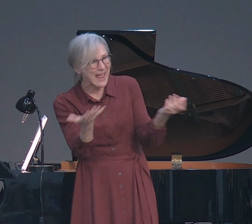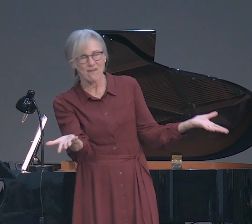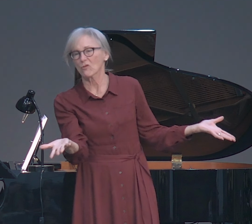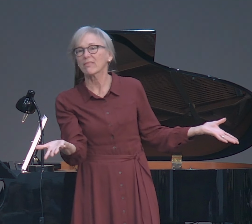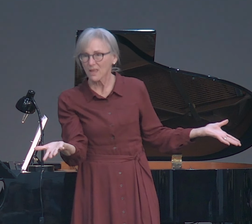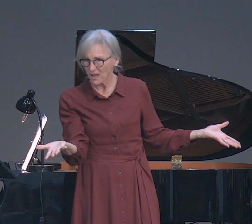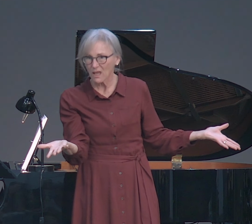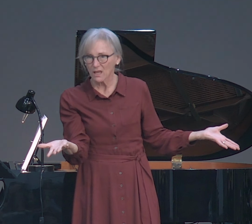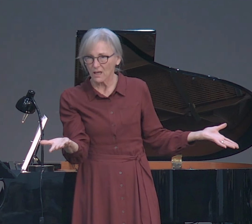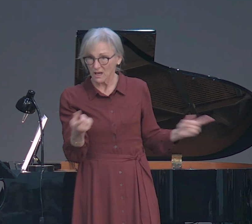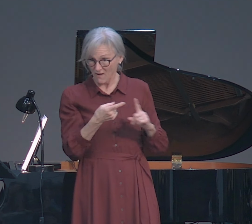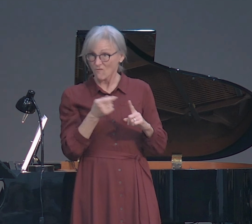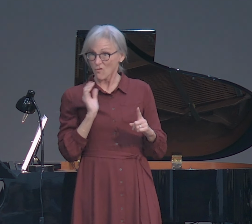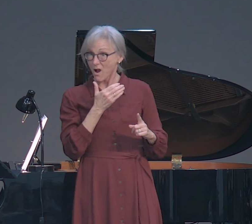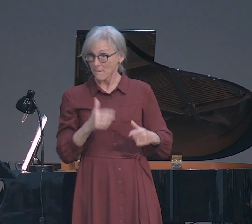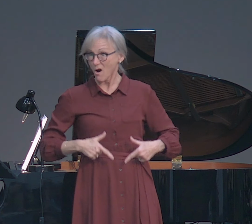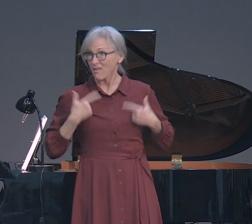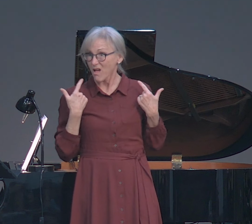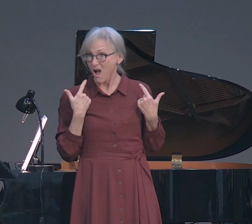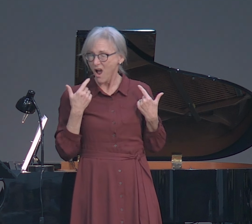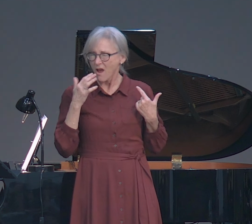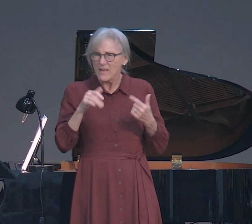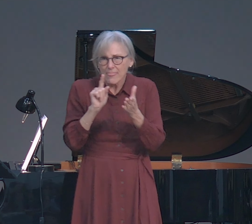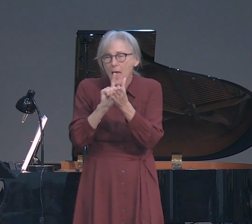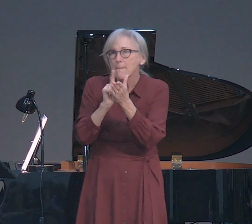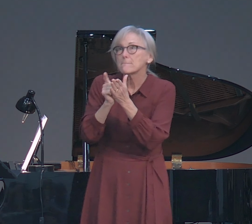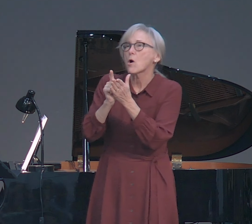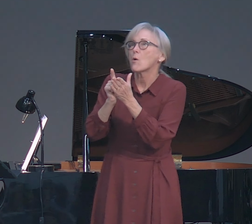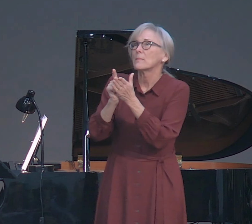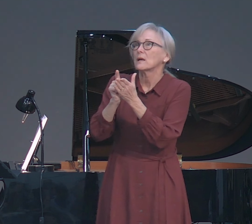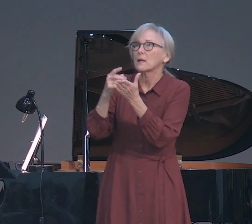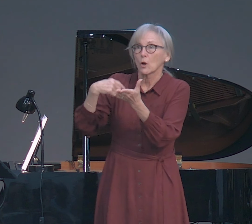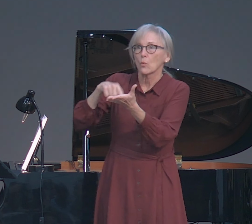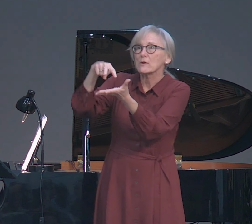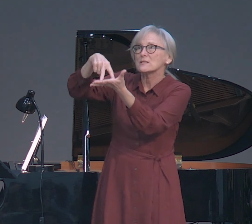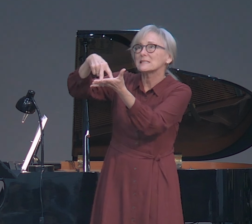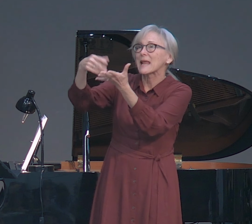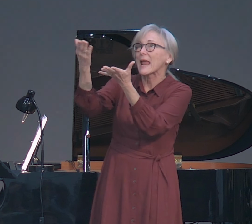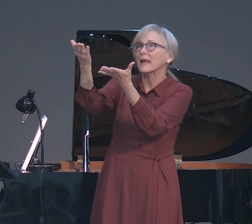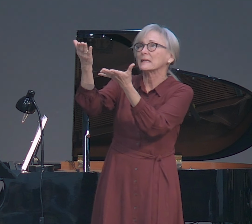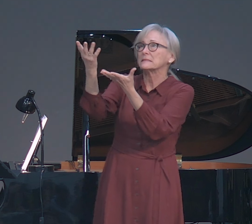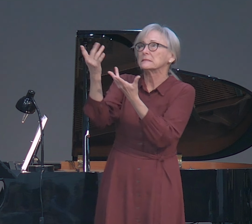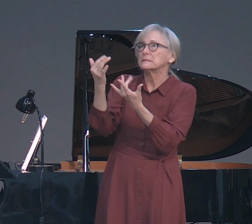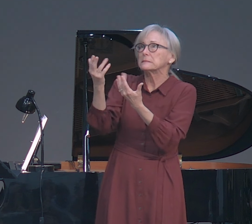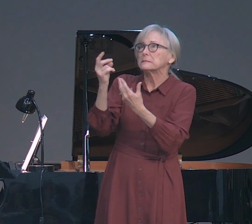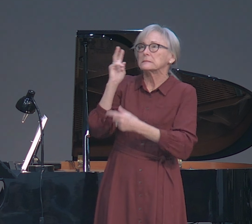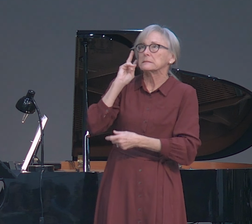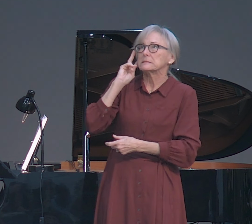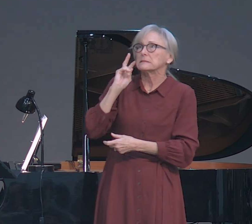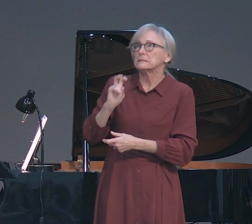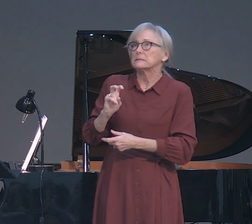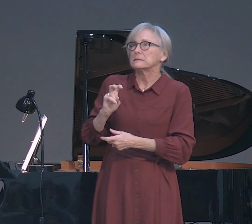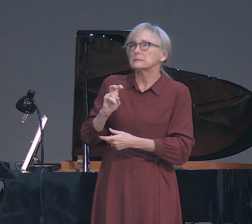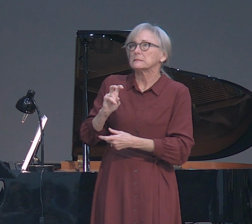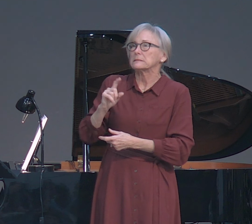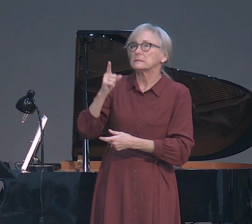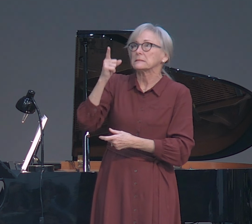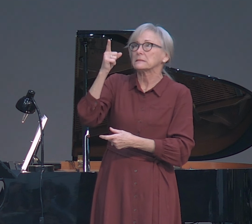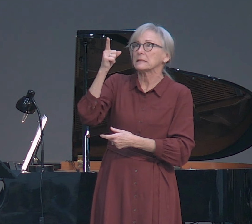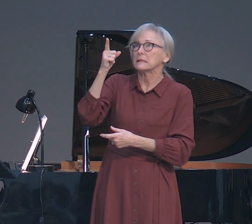everything. And in that moment when we wait to hear the sentence of